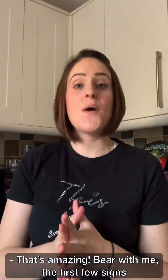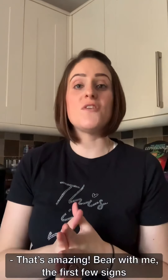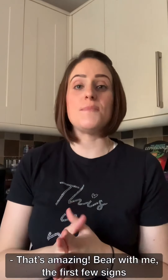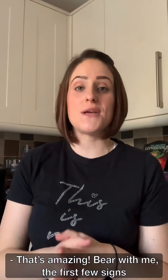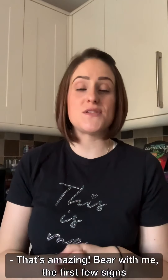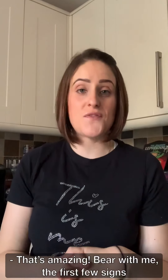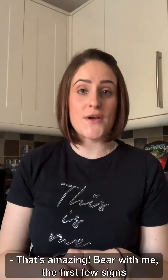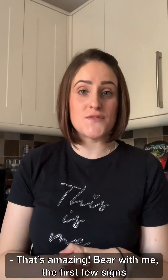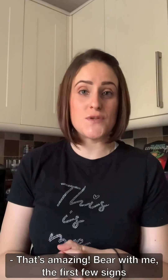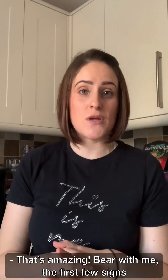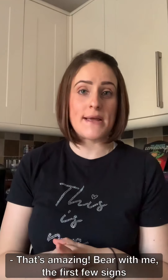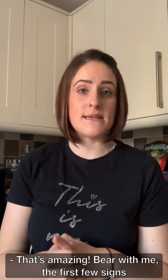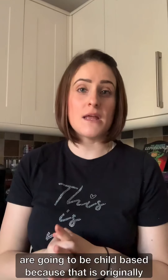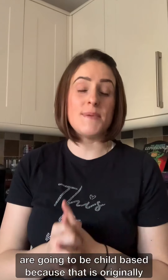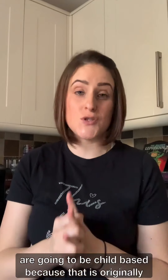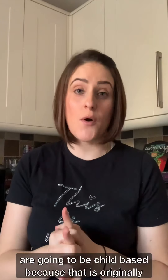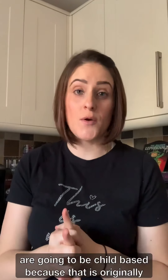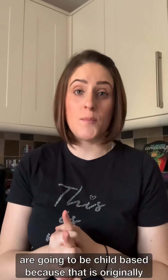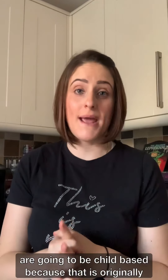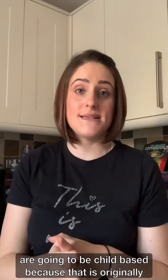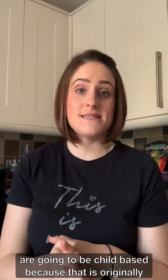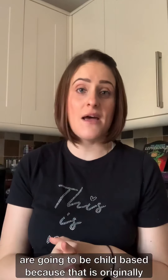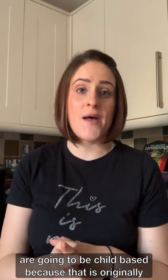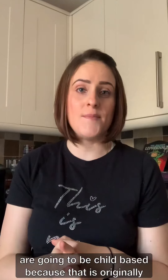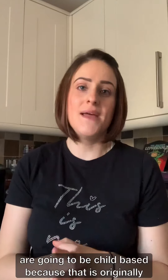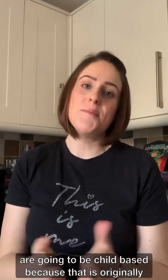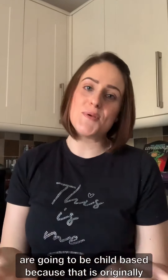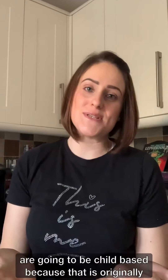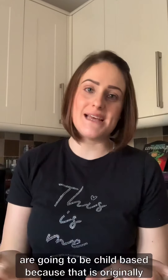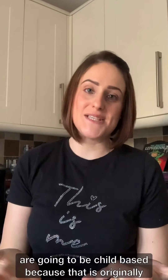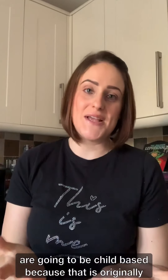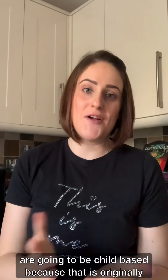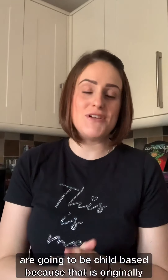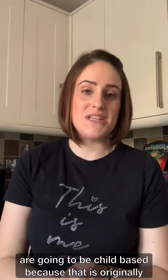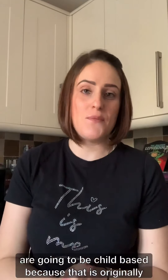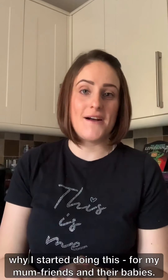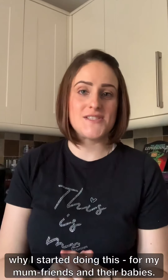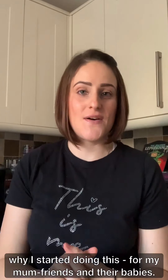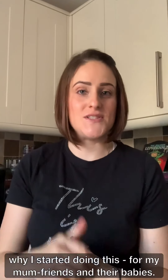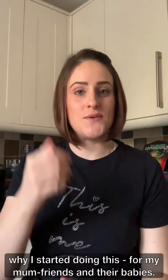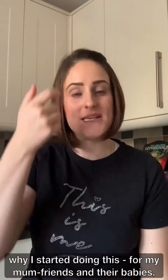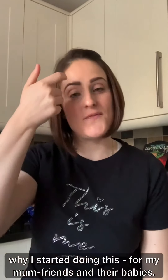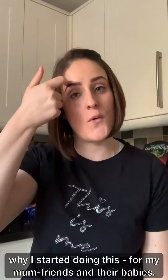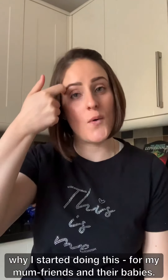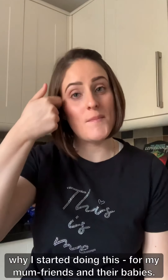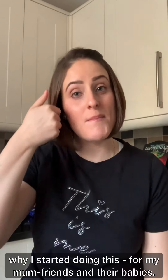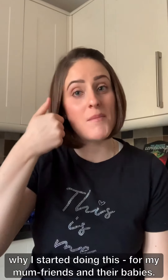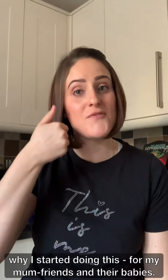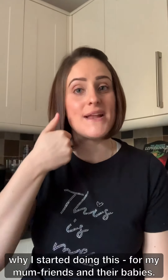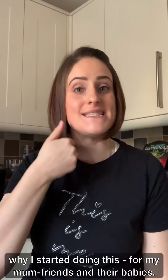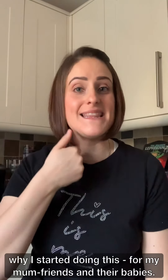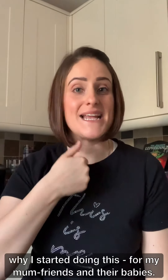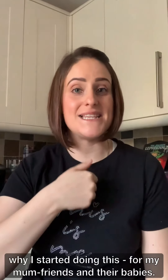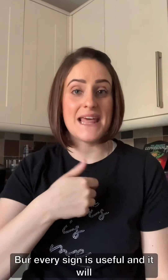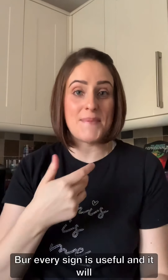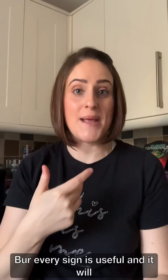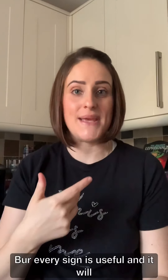with me because the first few signs are going to be child-based um because that's originally why I started doing this for my mum friends and their their babies